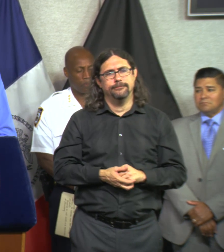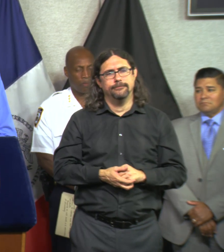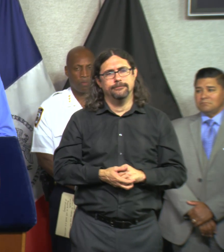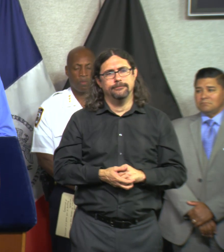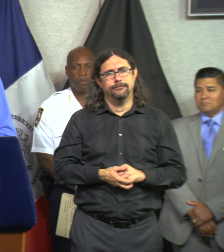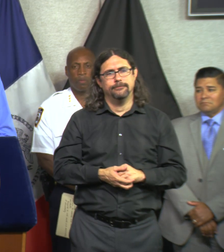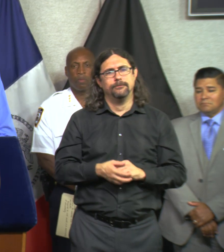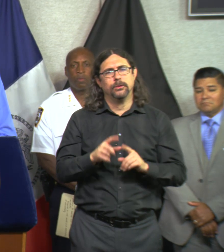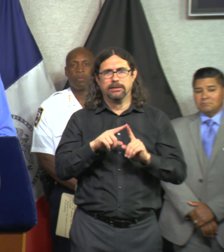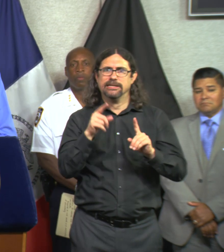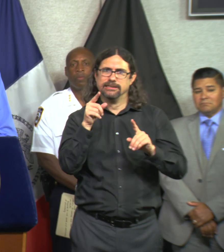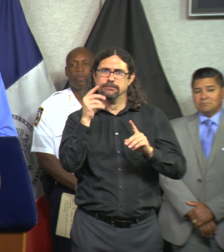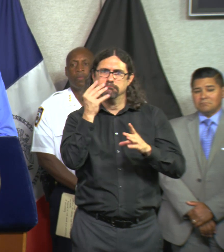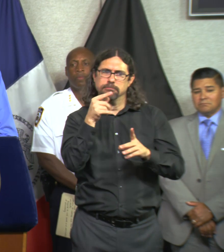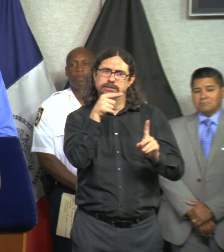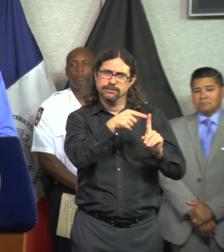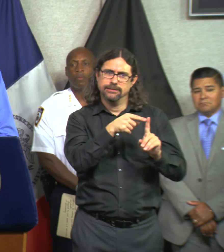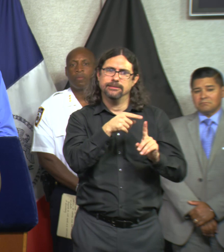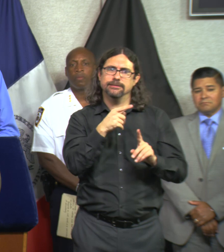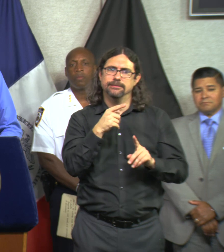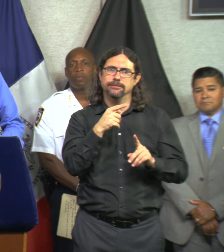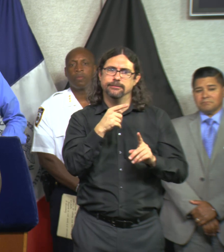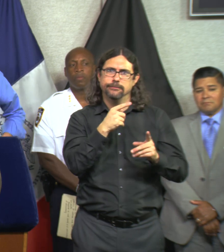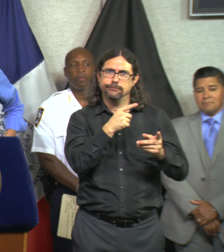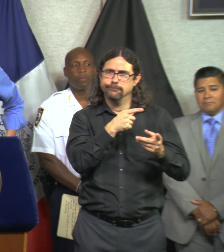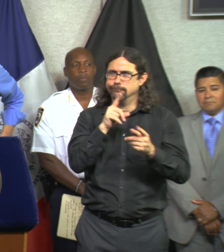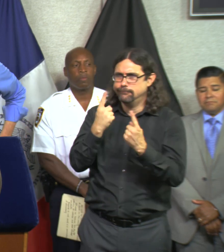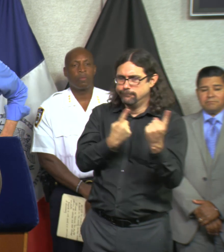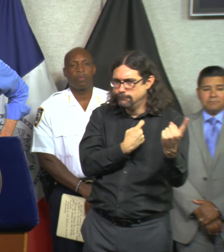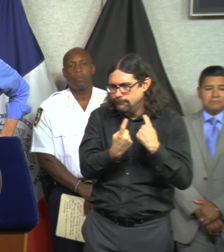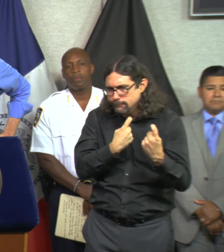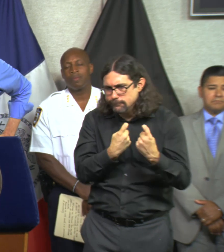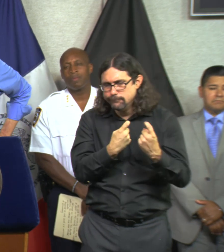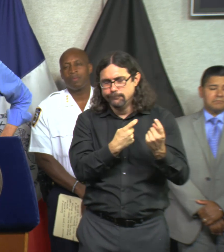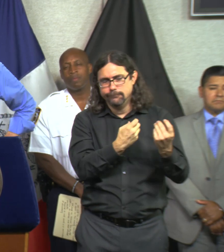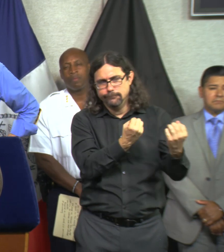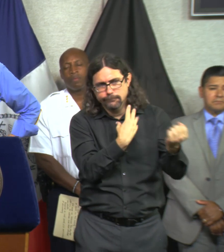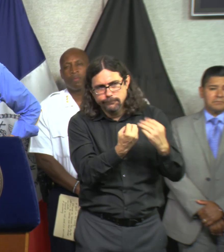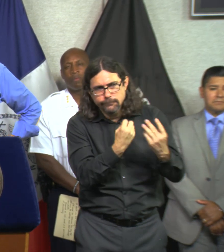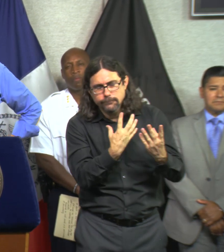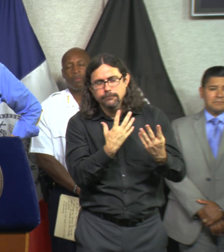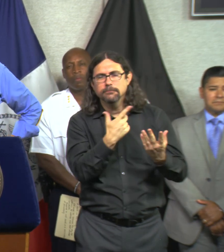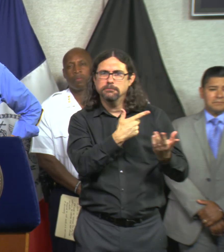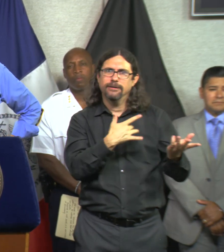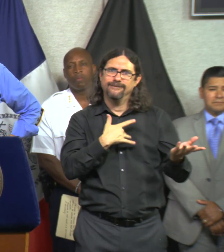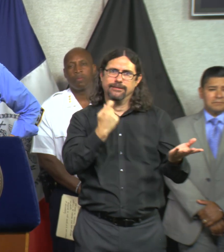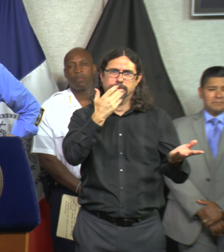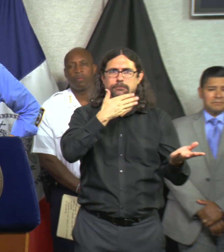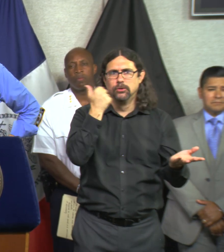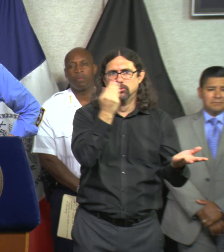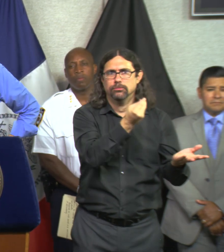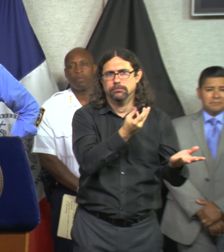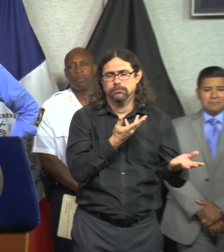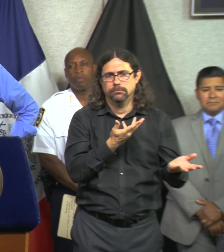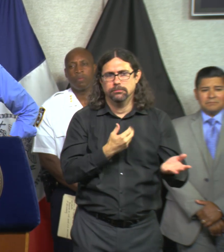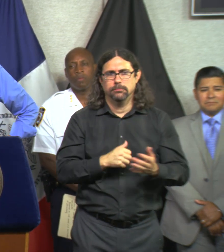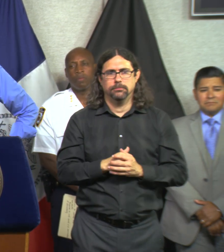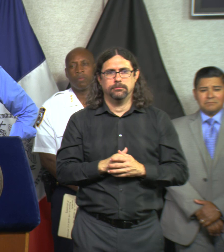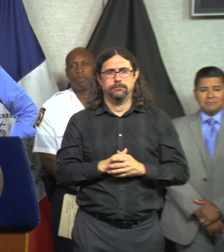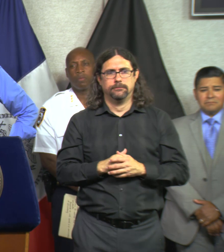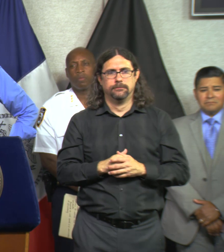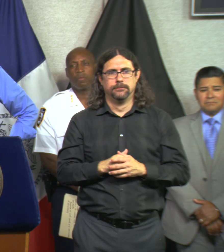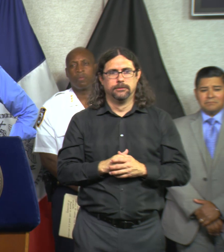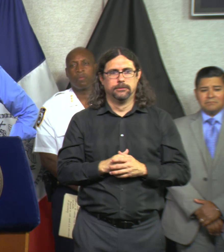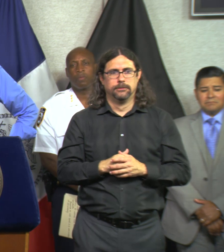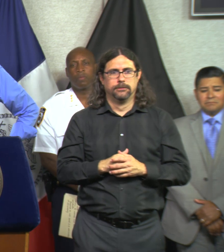how difficult this has been for her. Yes. Mayor, you set up a fairness pack on the state level, which was used for a